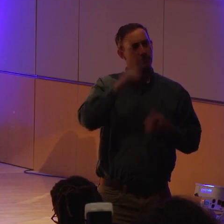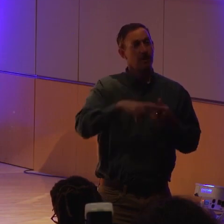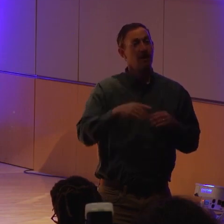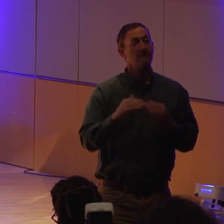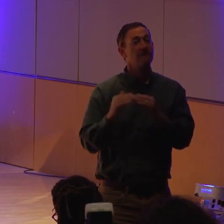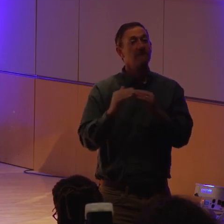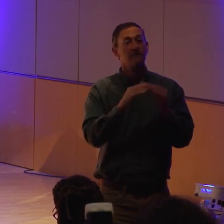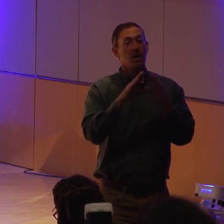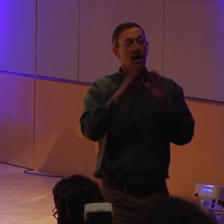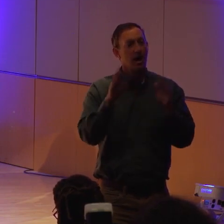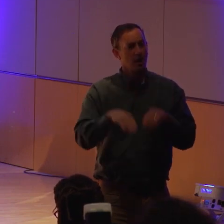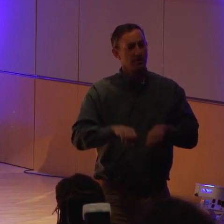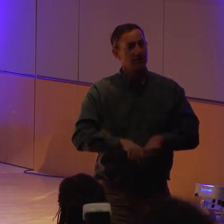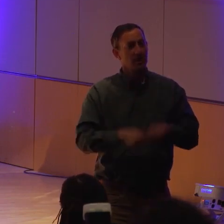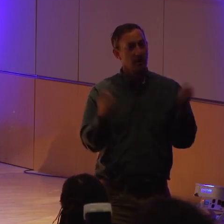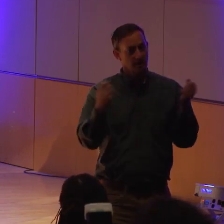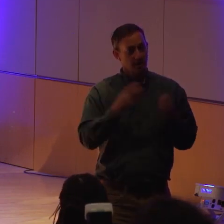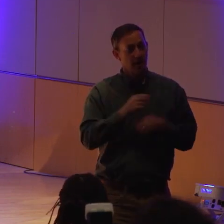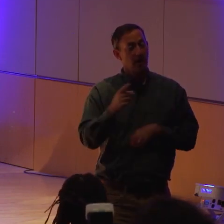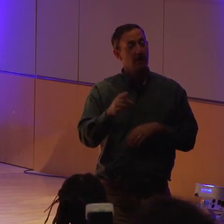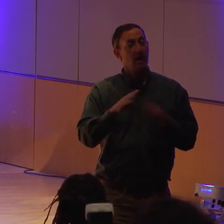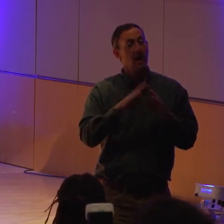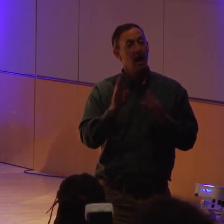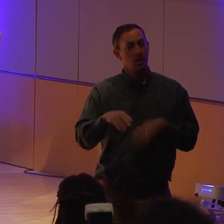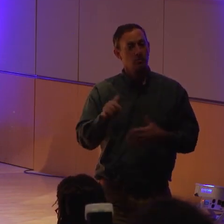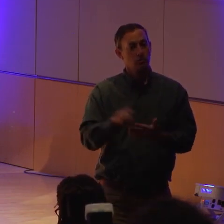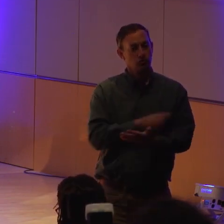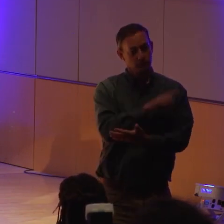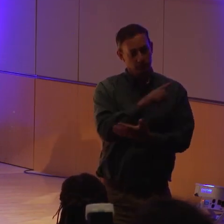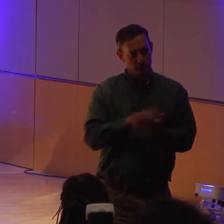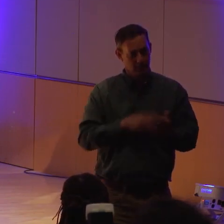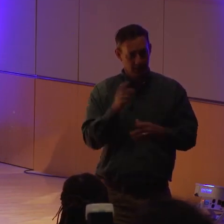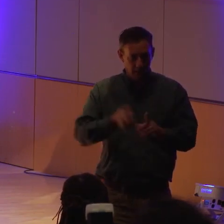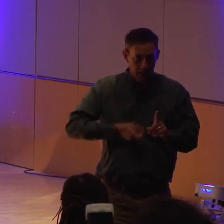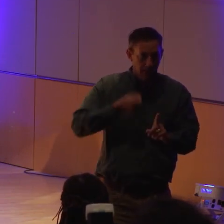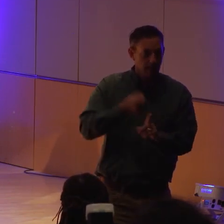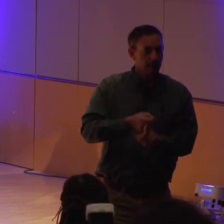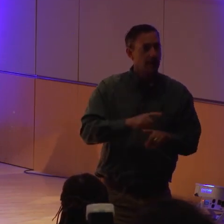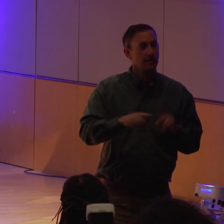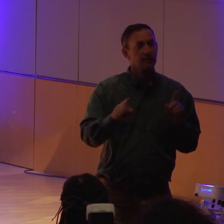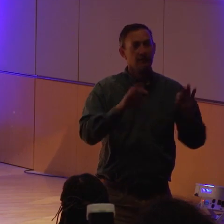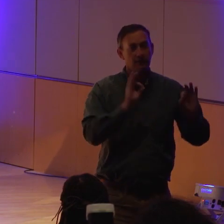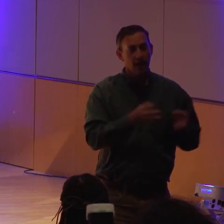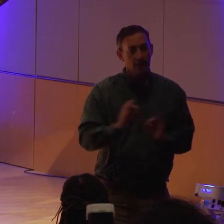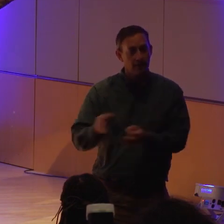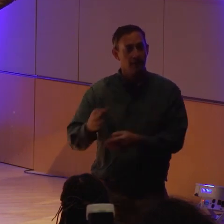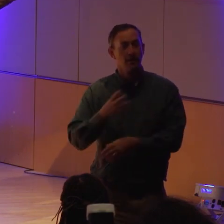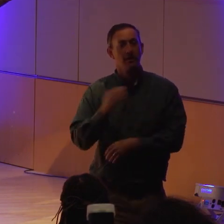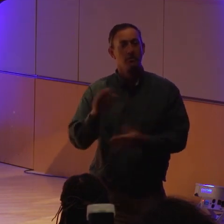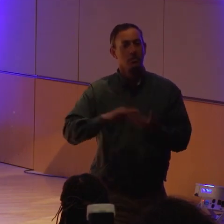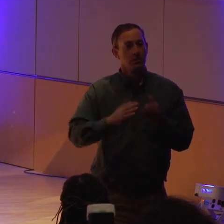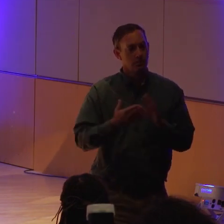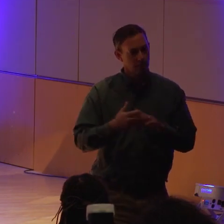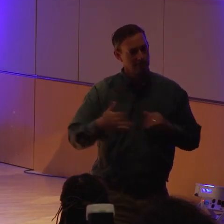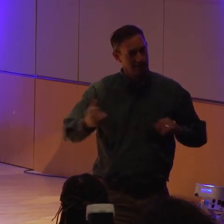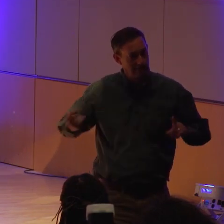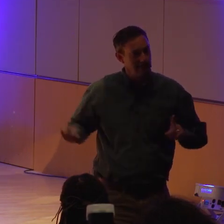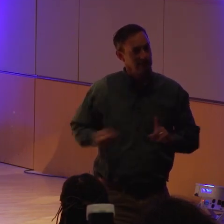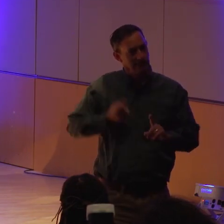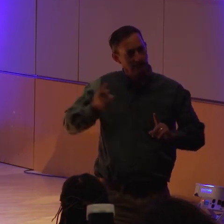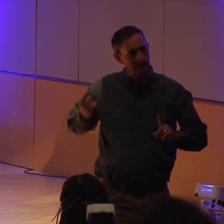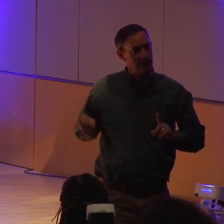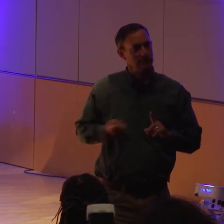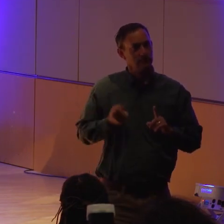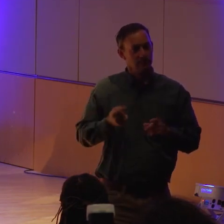violations and the impact housing discrimination has on individual families and communities continue working together